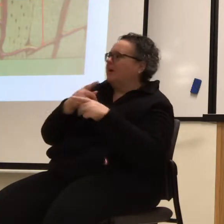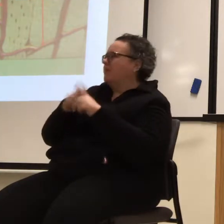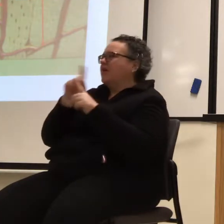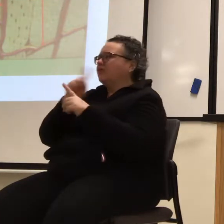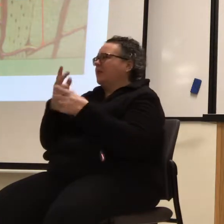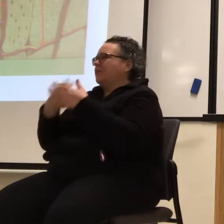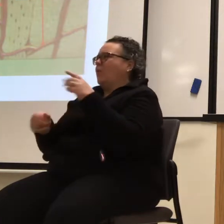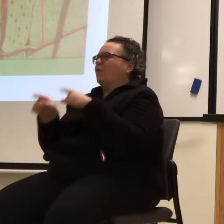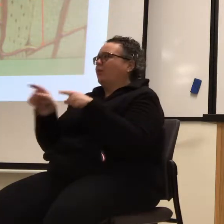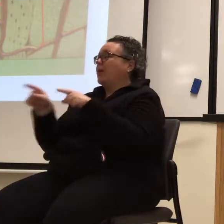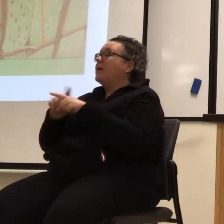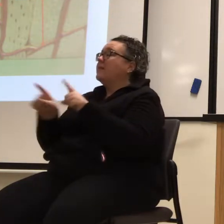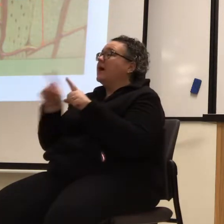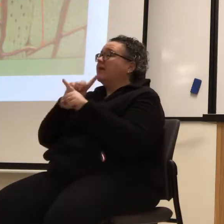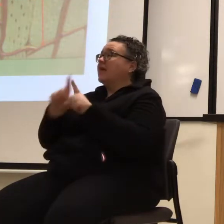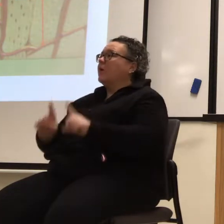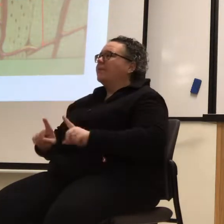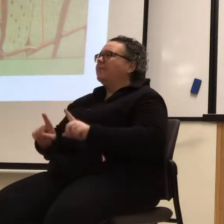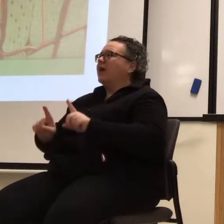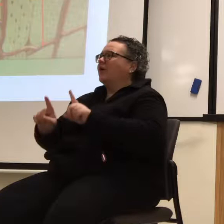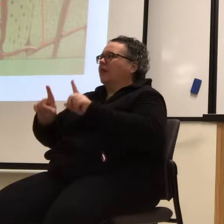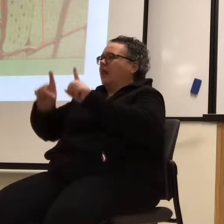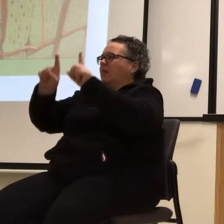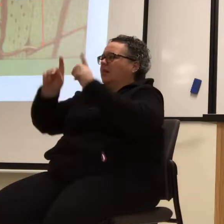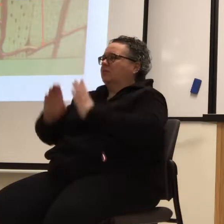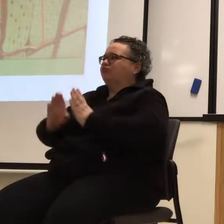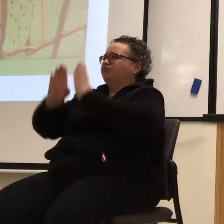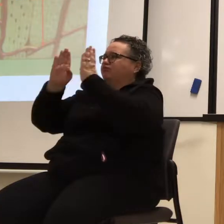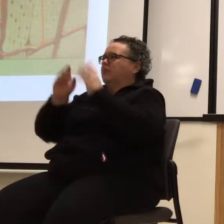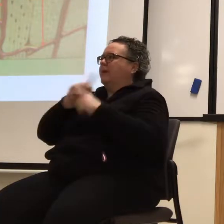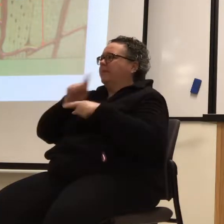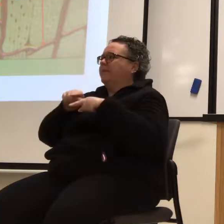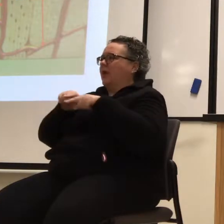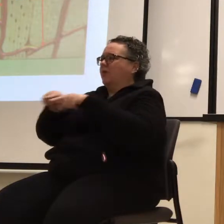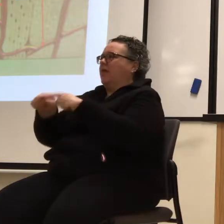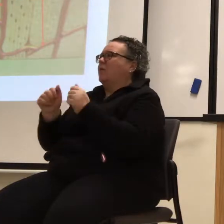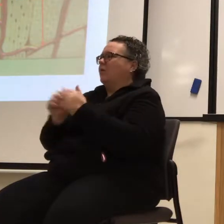I'm saying that they run parallel with osteons.